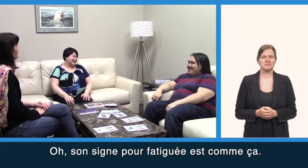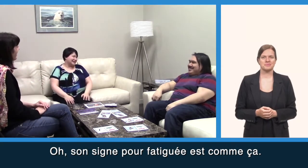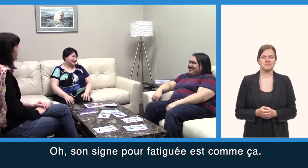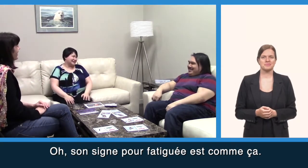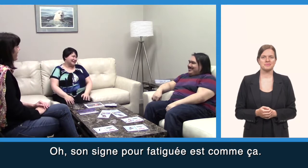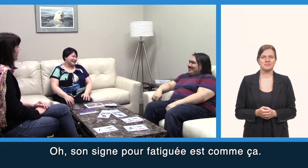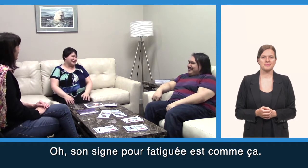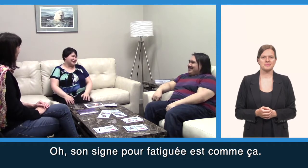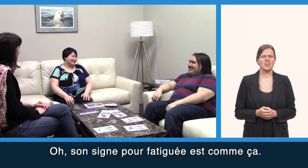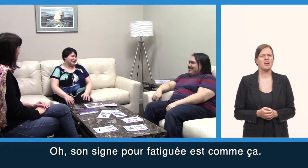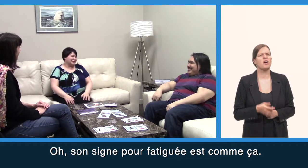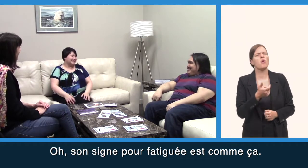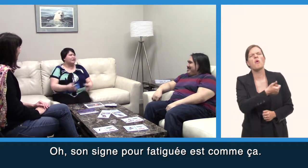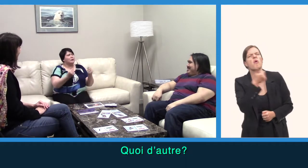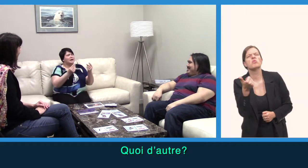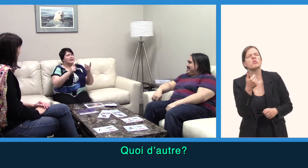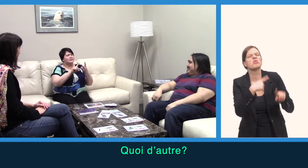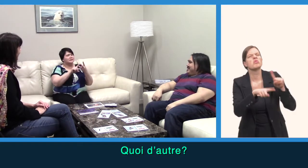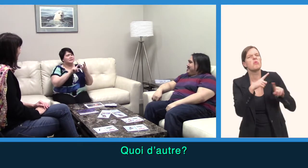What